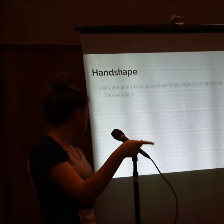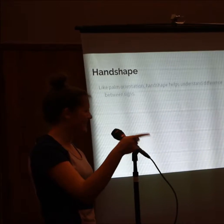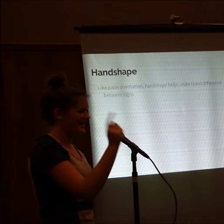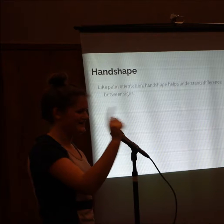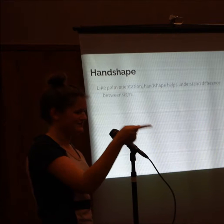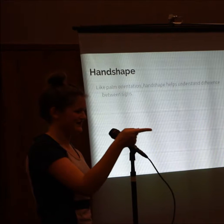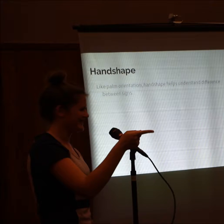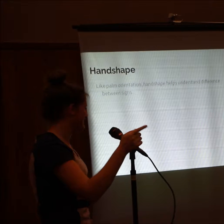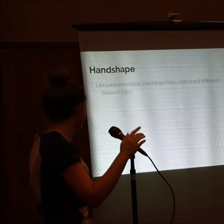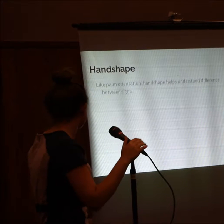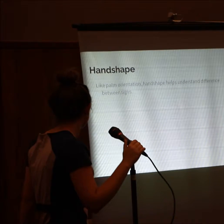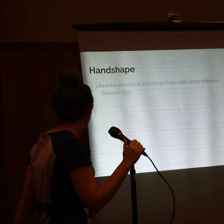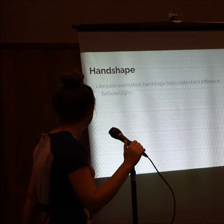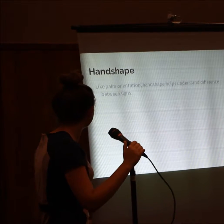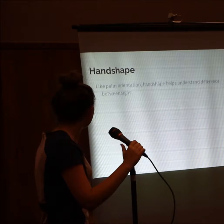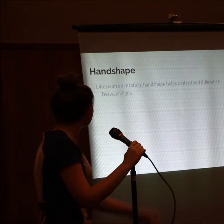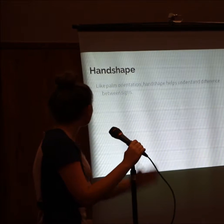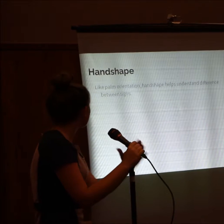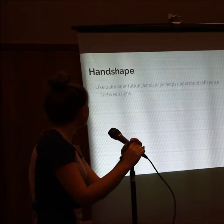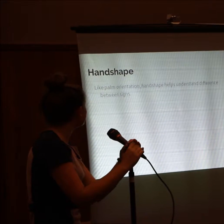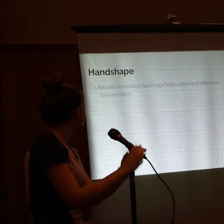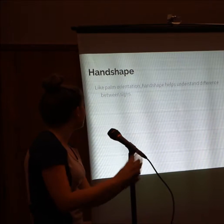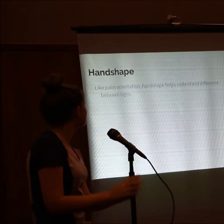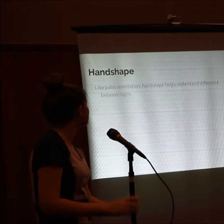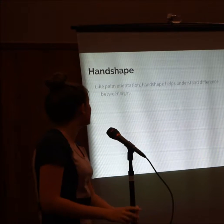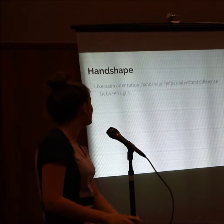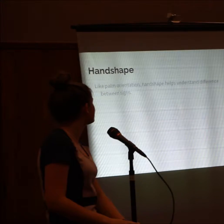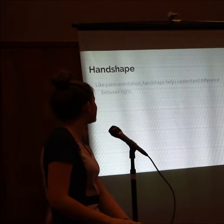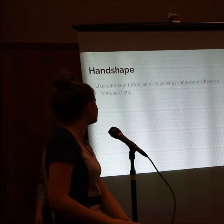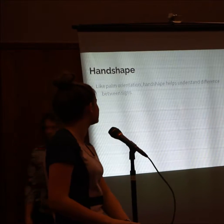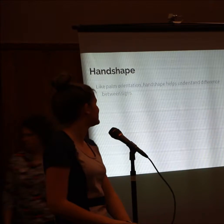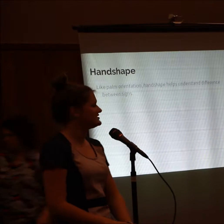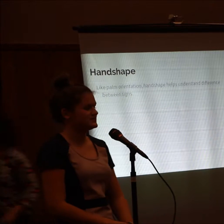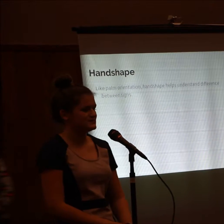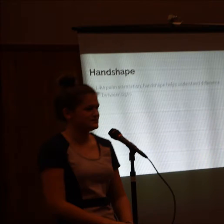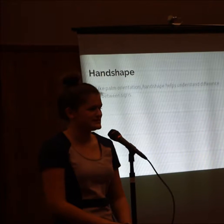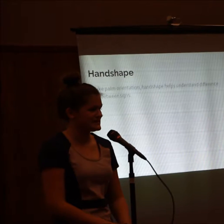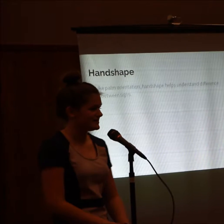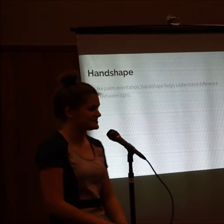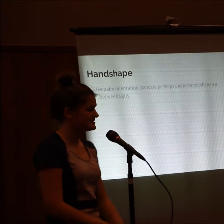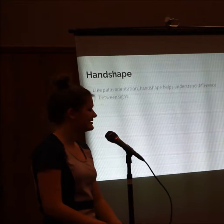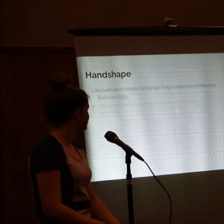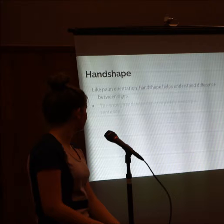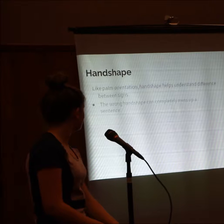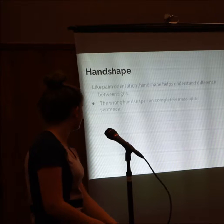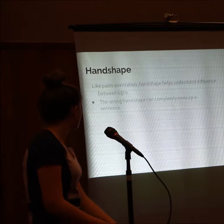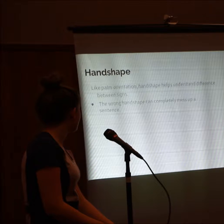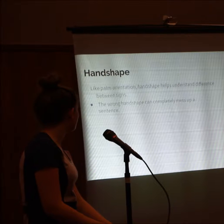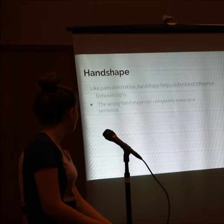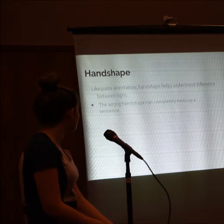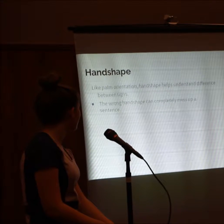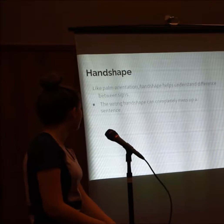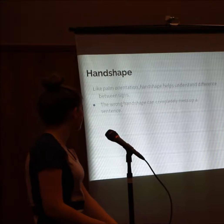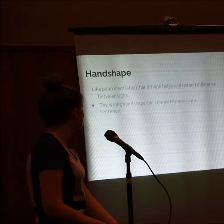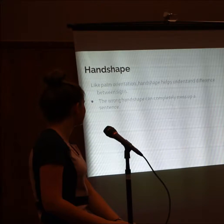Sorry, I keep on forgetting to do this. Like palm orientation, hand shape helps understand the difference between signs. The wrong hand shape